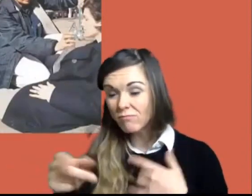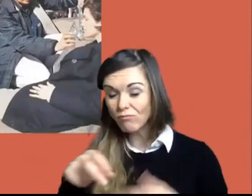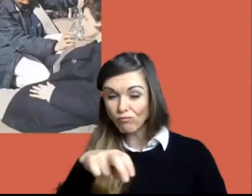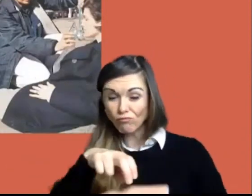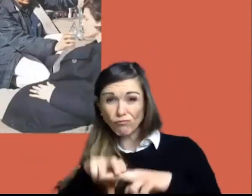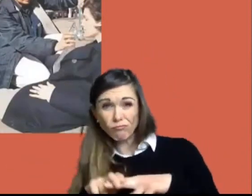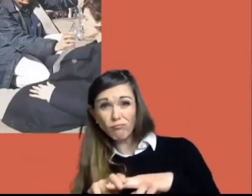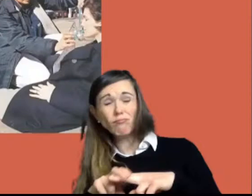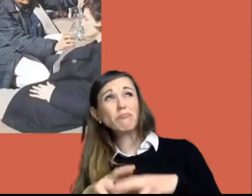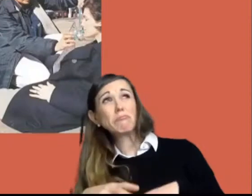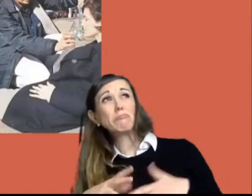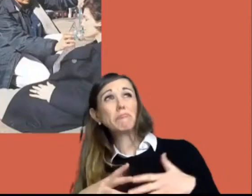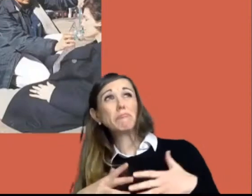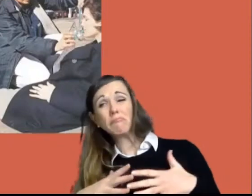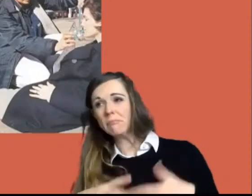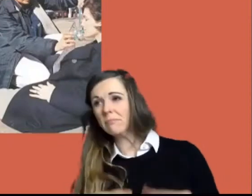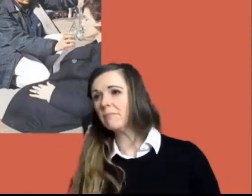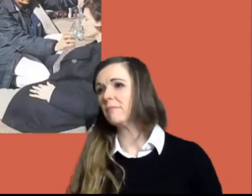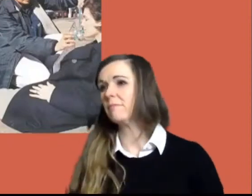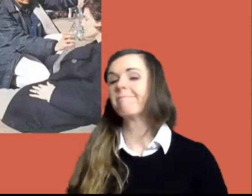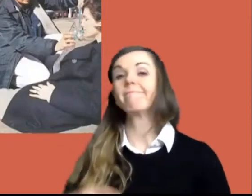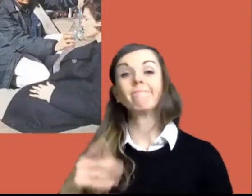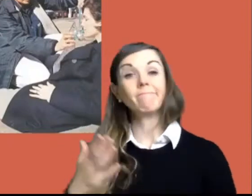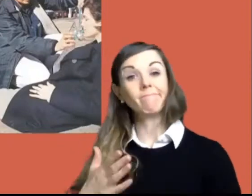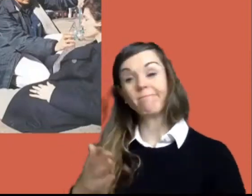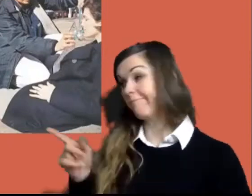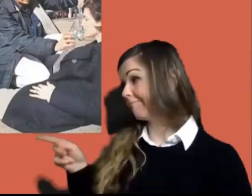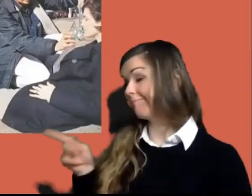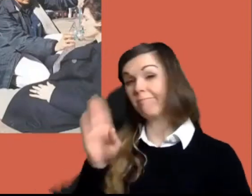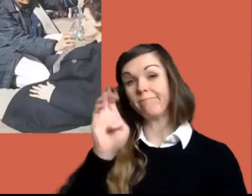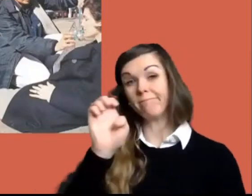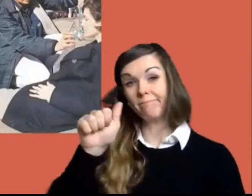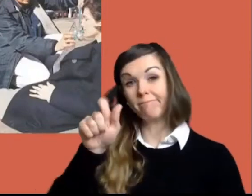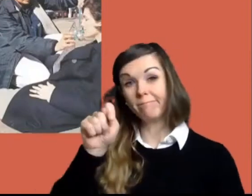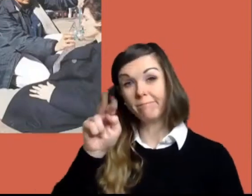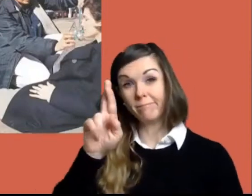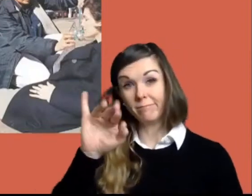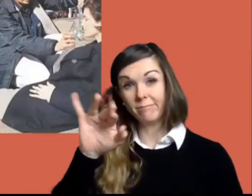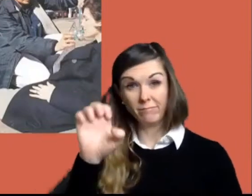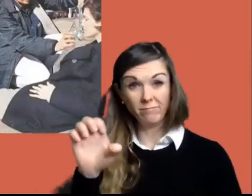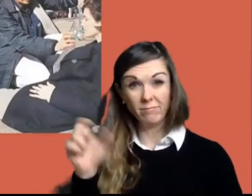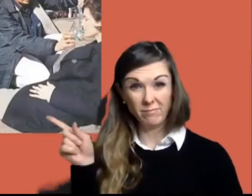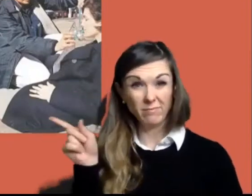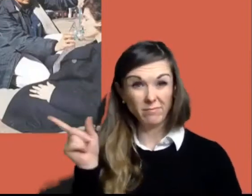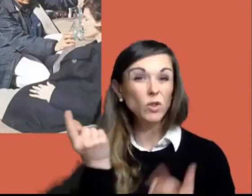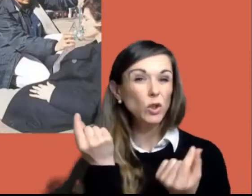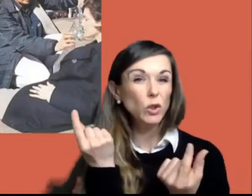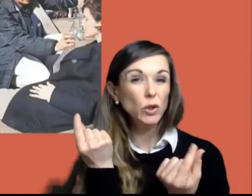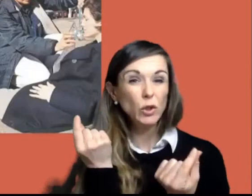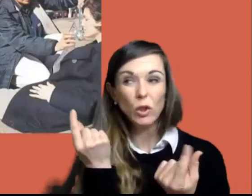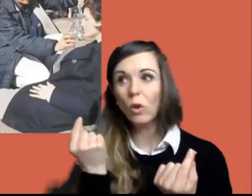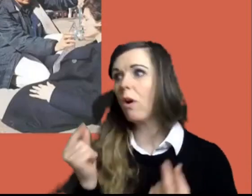this woman, she is sick. She is sitting on the ground and not feeling well.